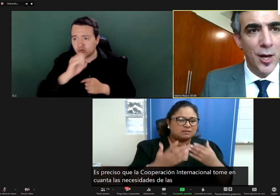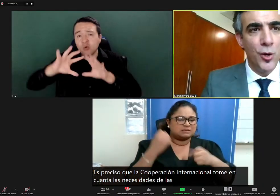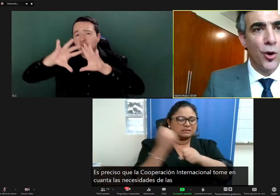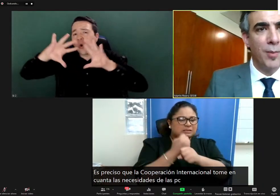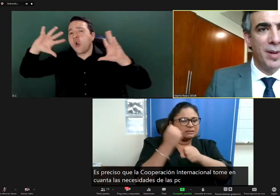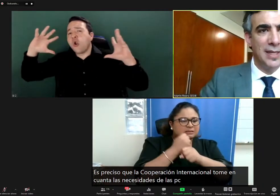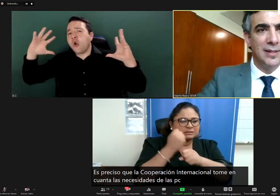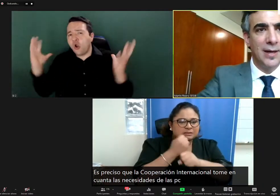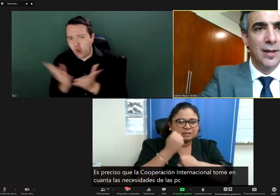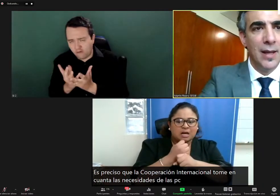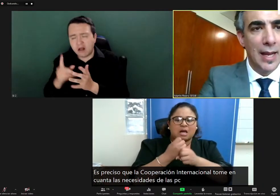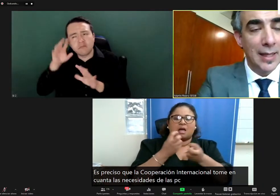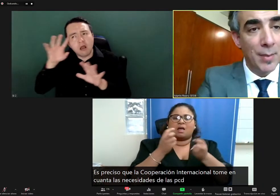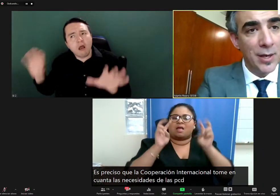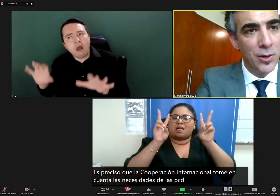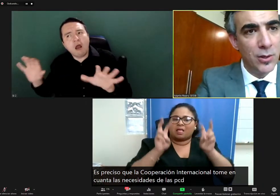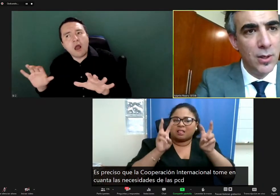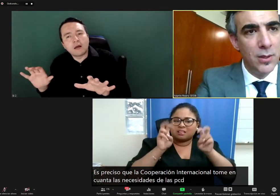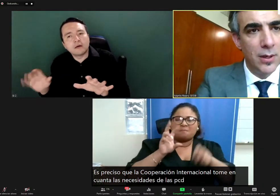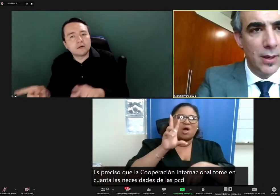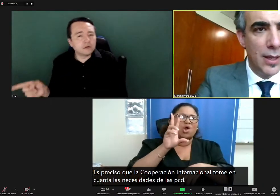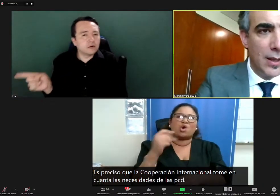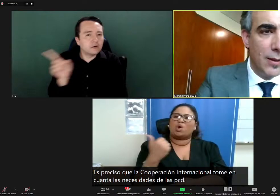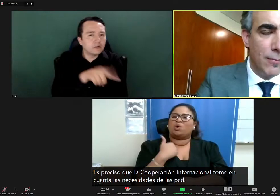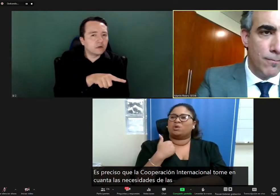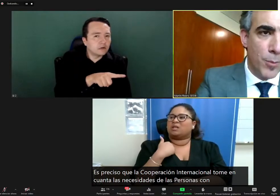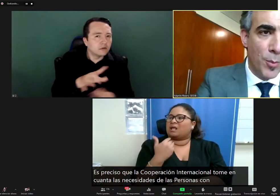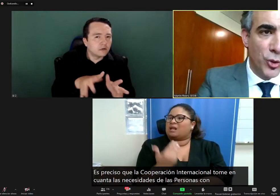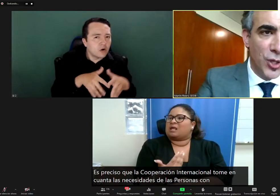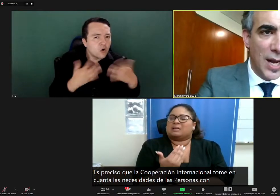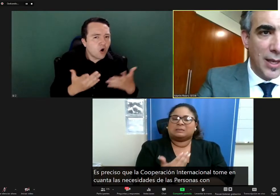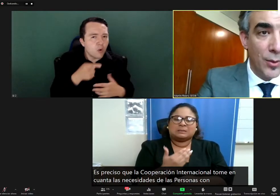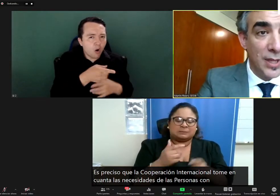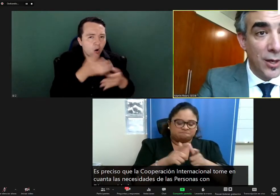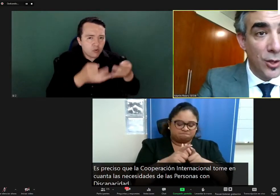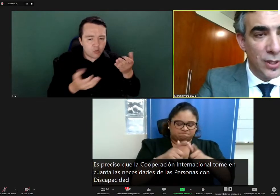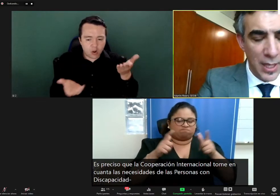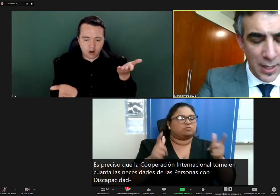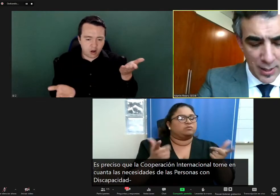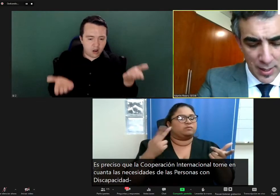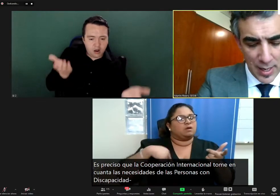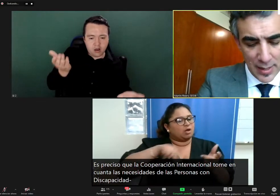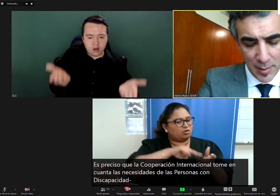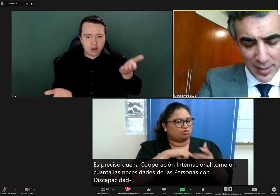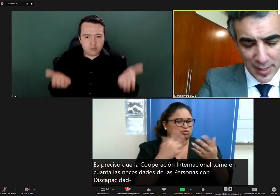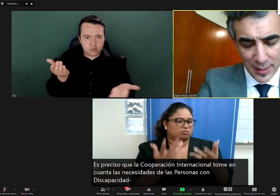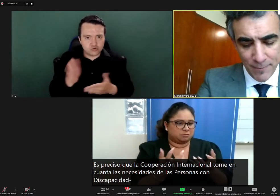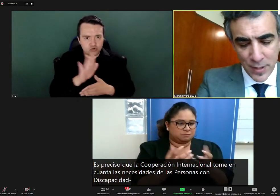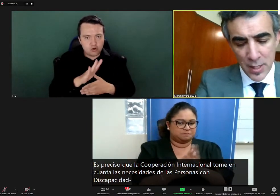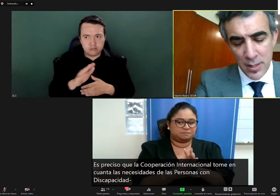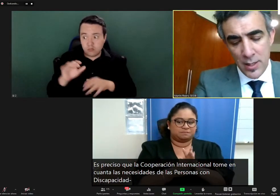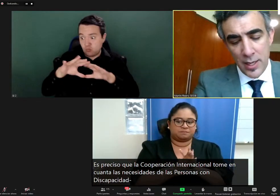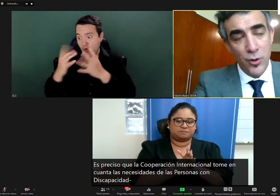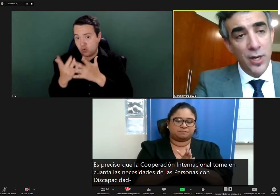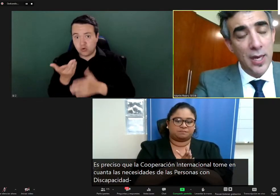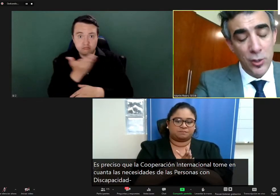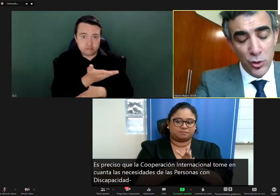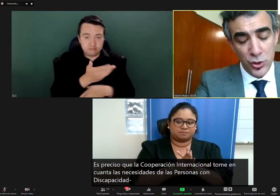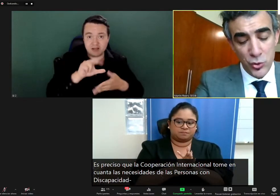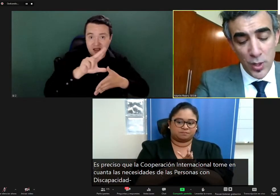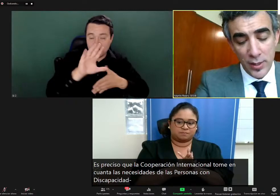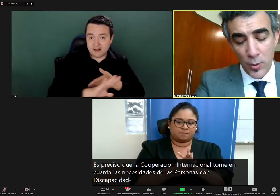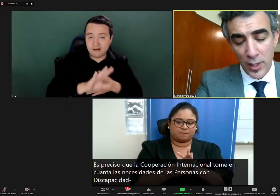this matter and how global actions do not really represent the proportional size that